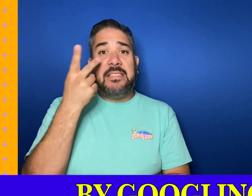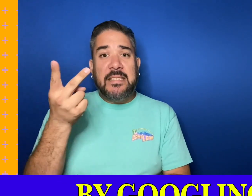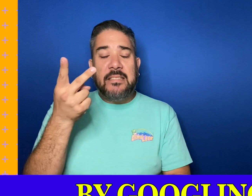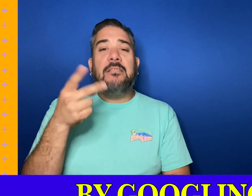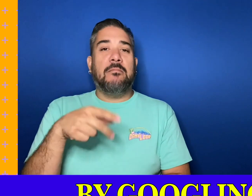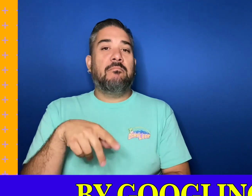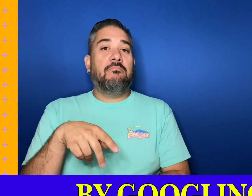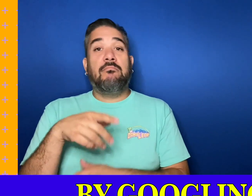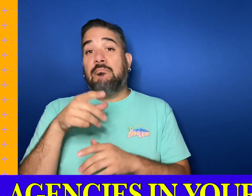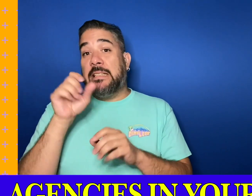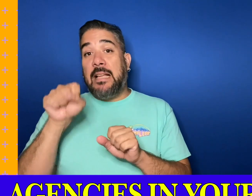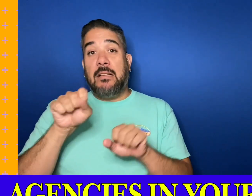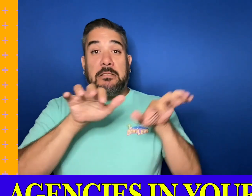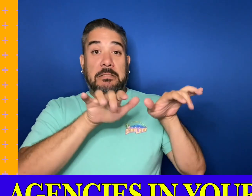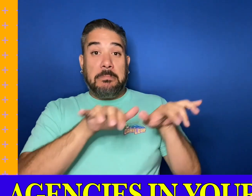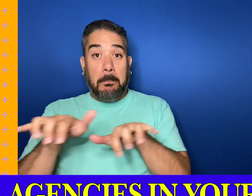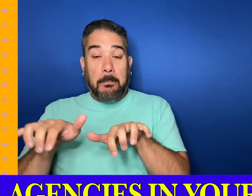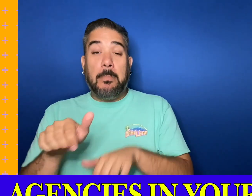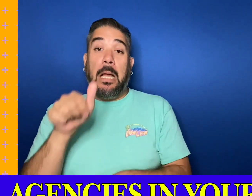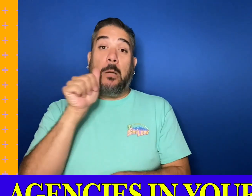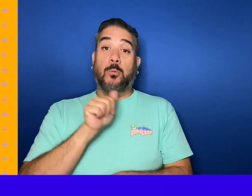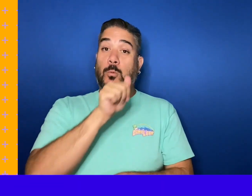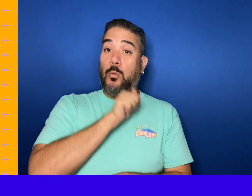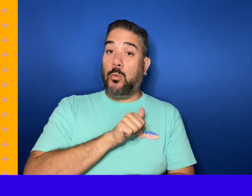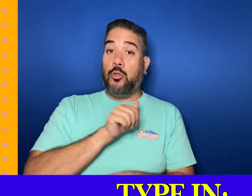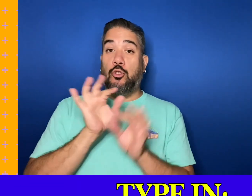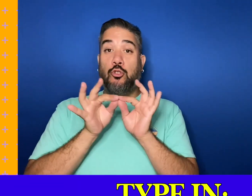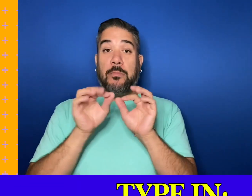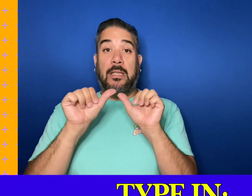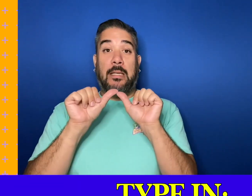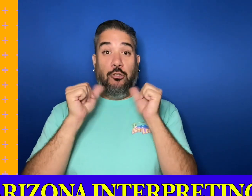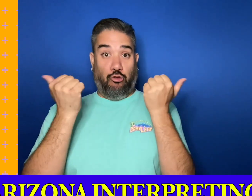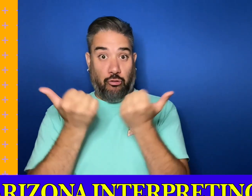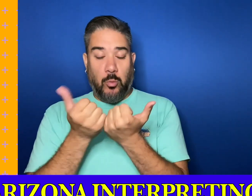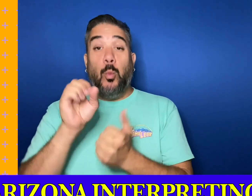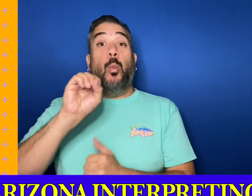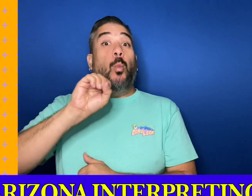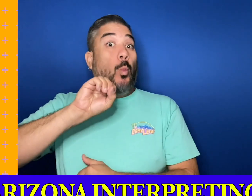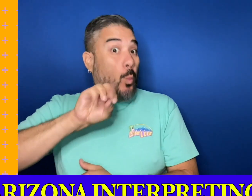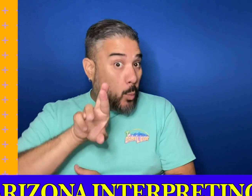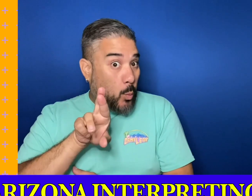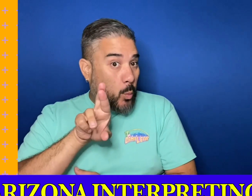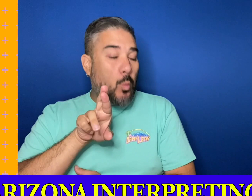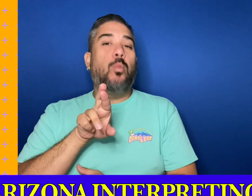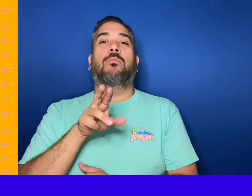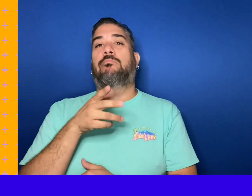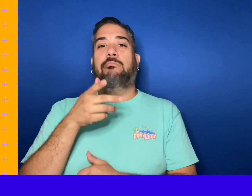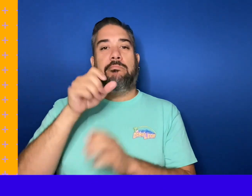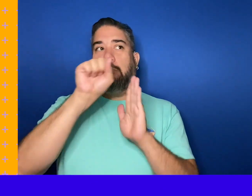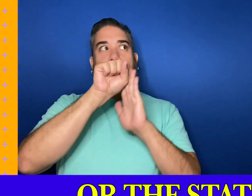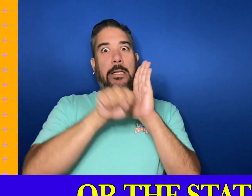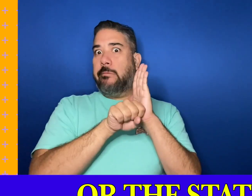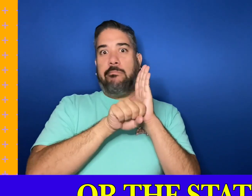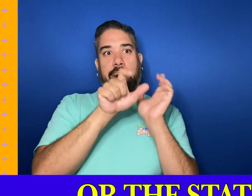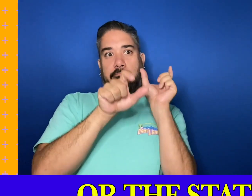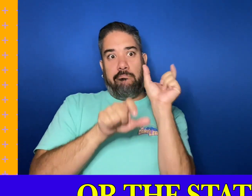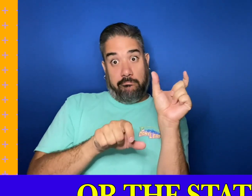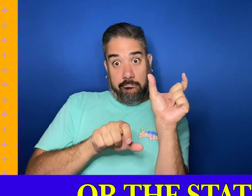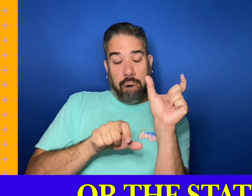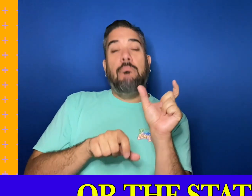by Googling agencies in your area. Type in Arizona Interpreting Agency or the state that